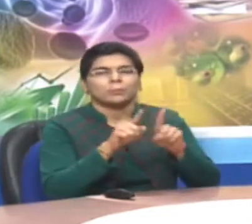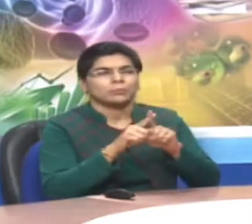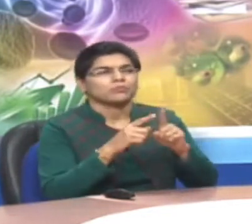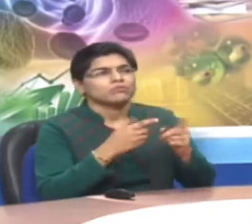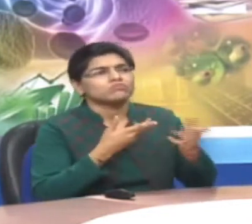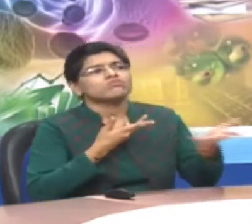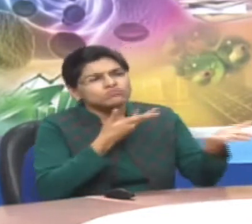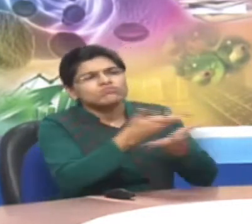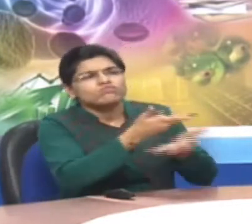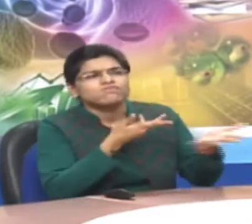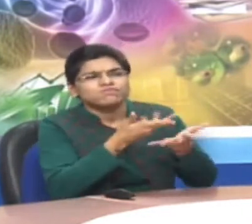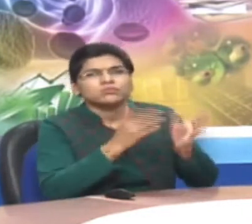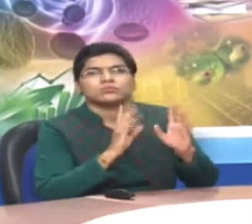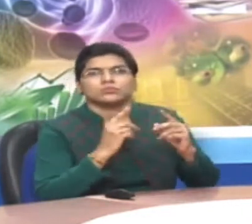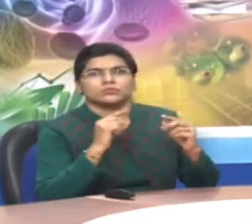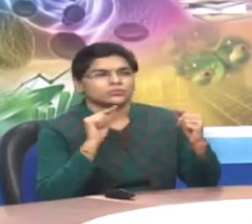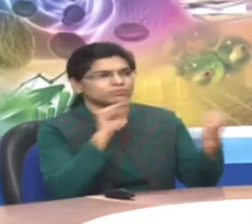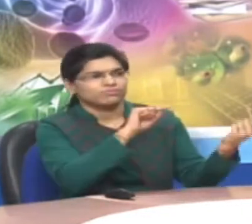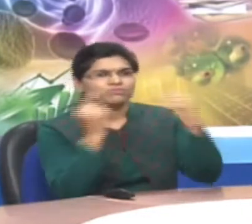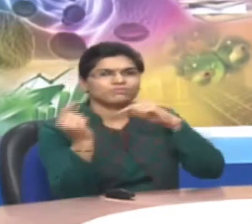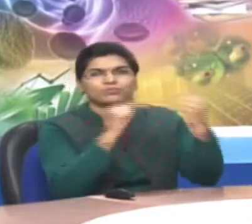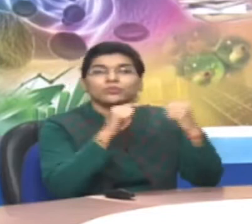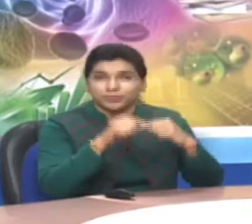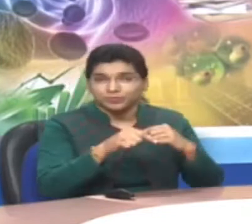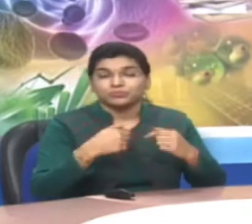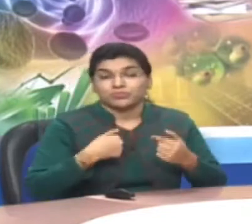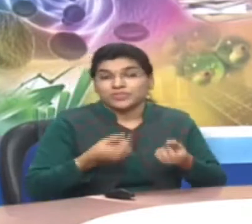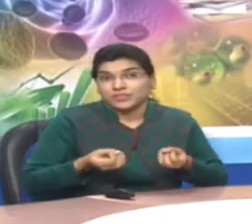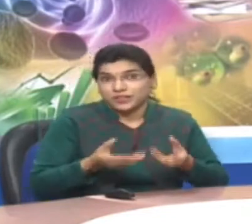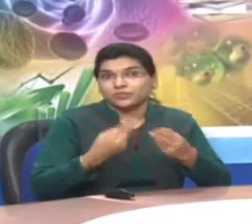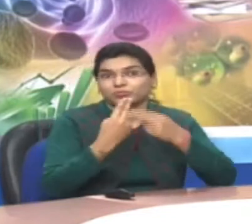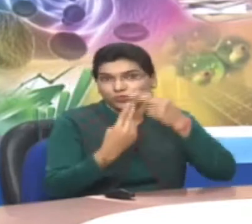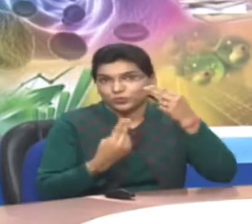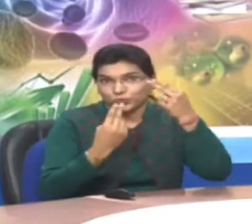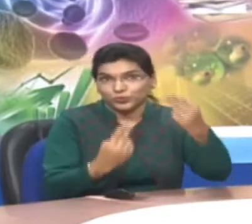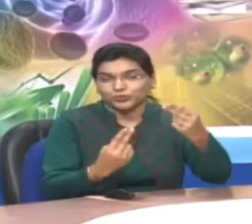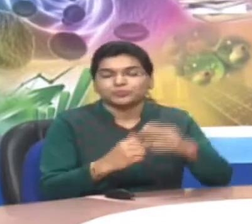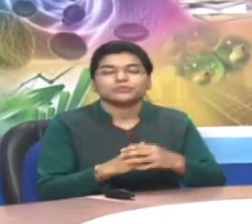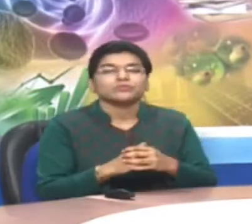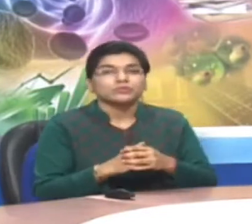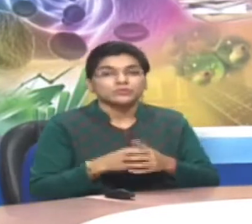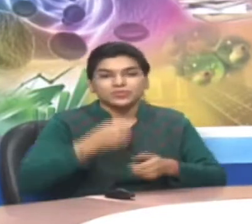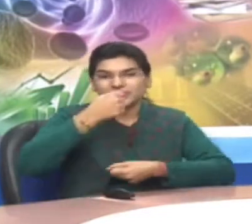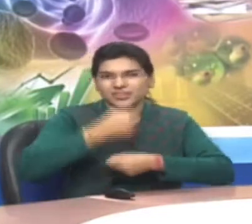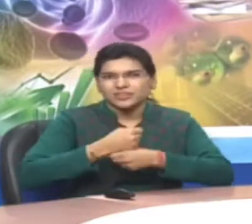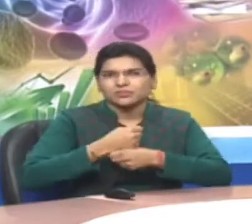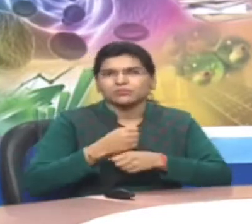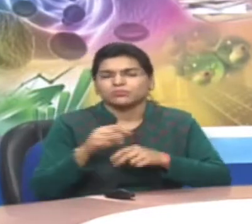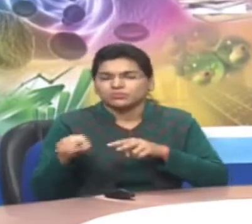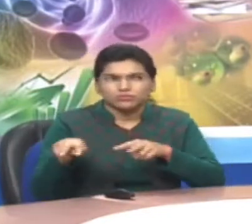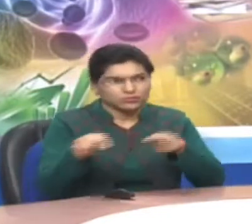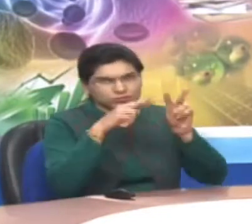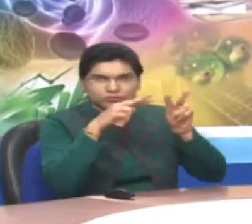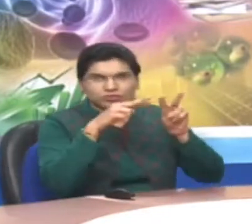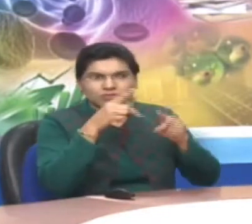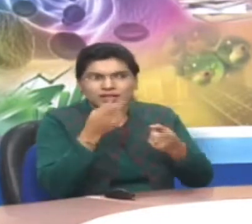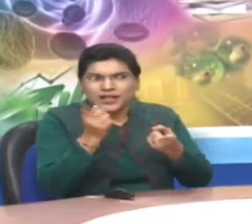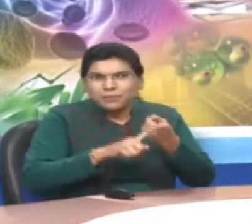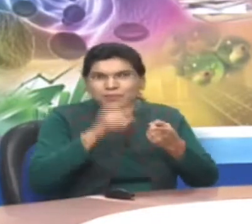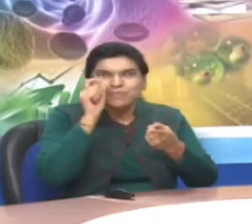the house in the intentions of doing a crime. So let's begin. Gerard says